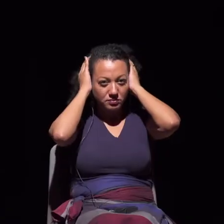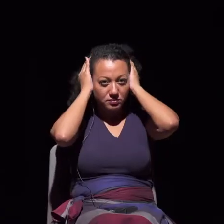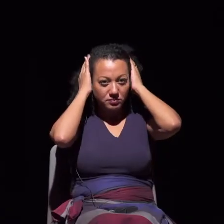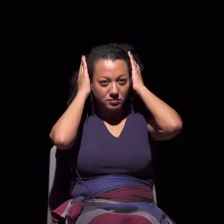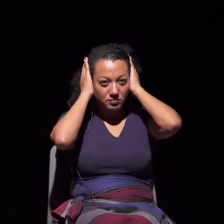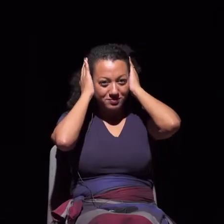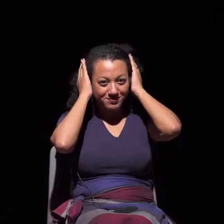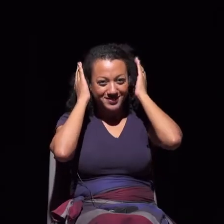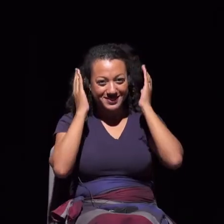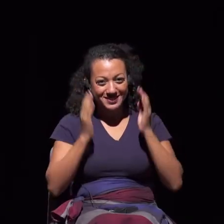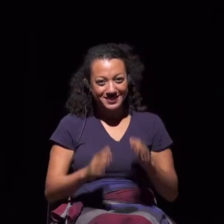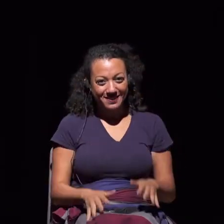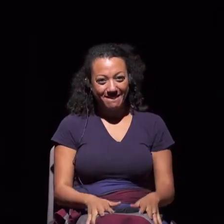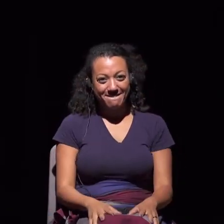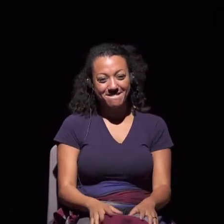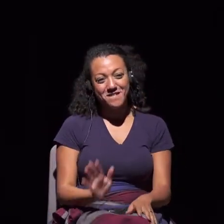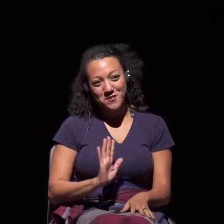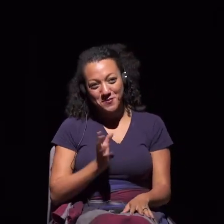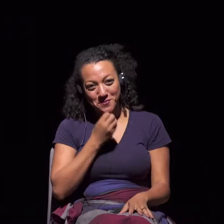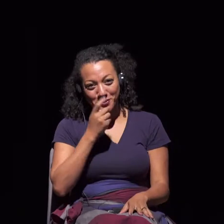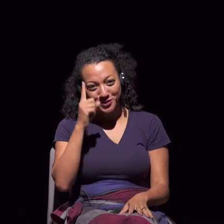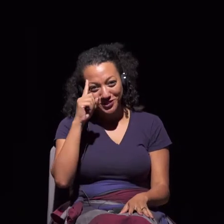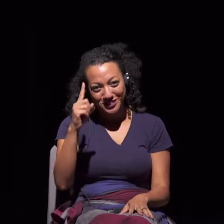Hello, everyone.